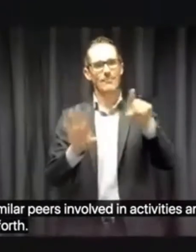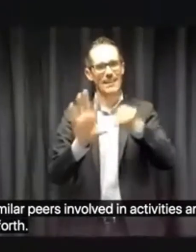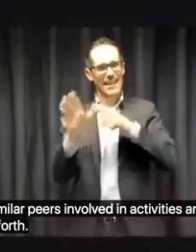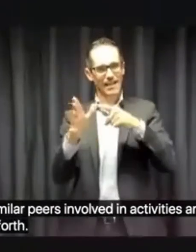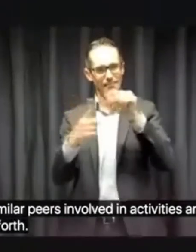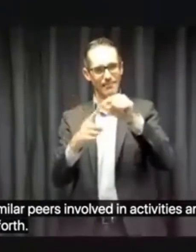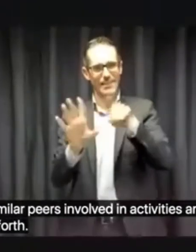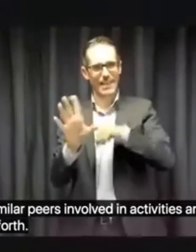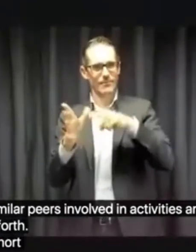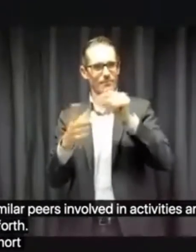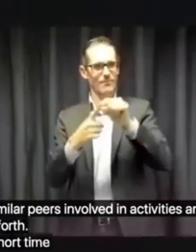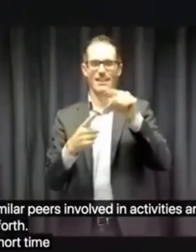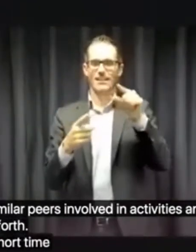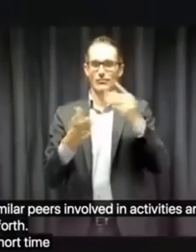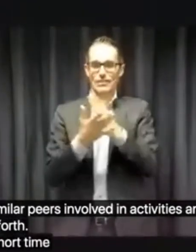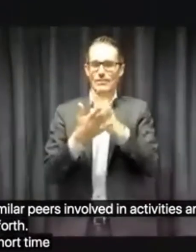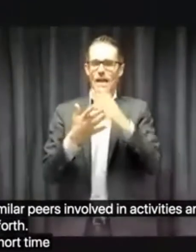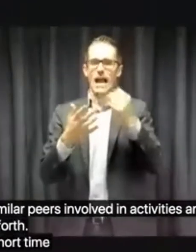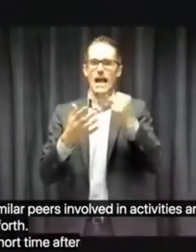enterprise called YapYap.